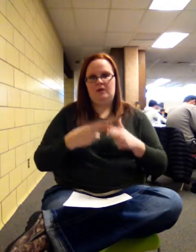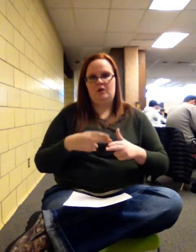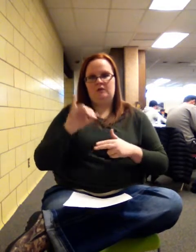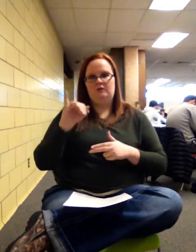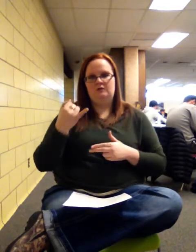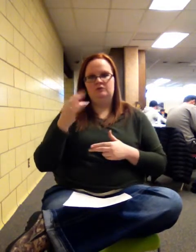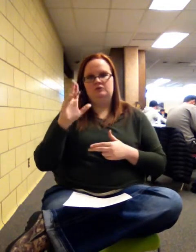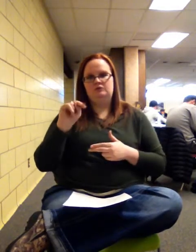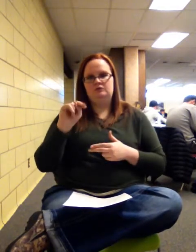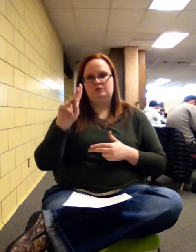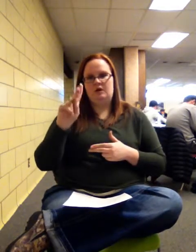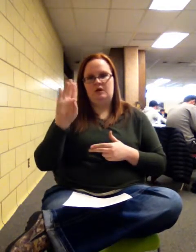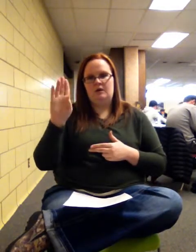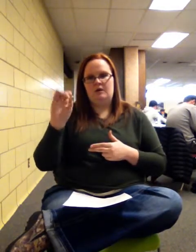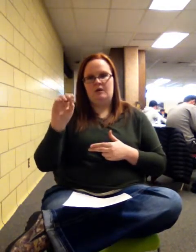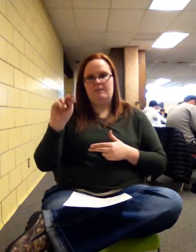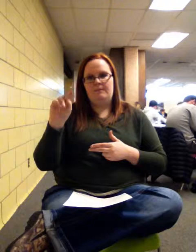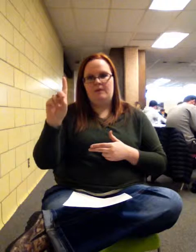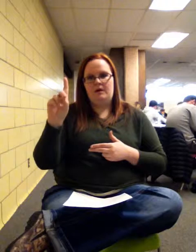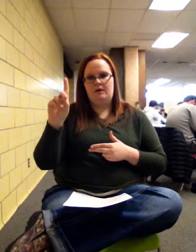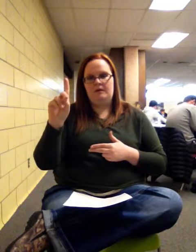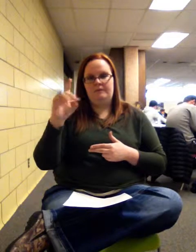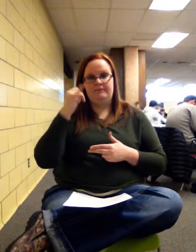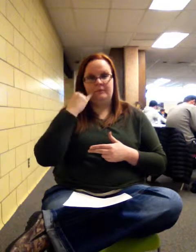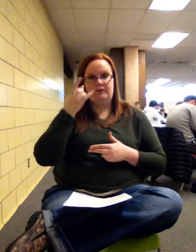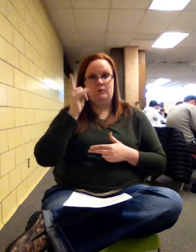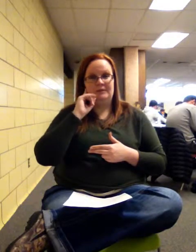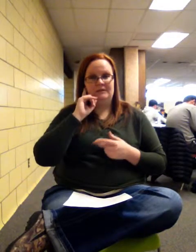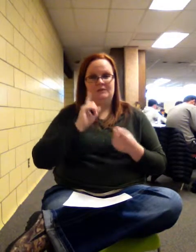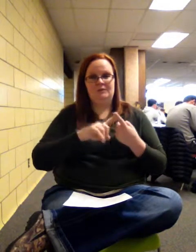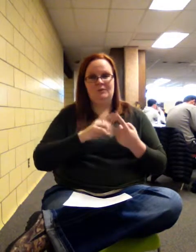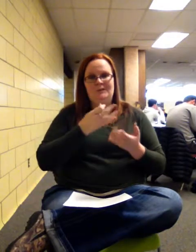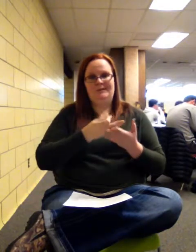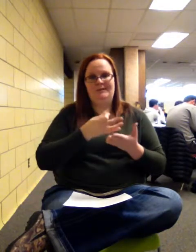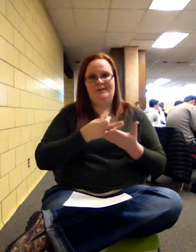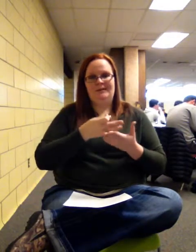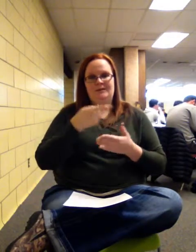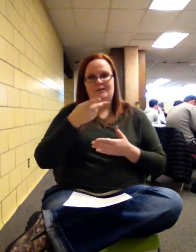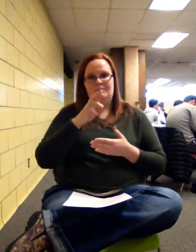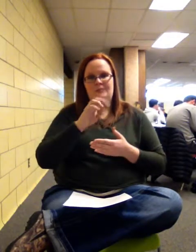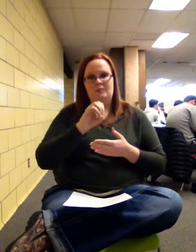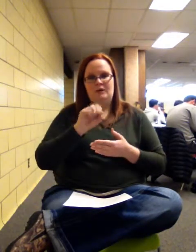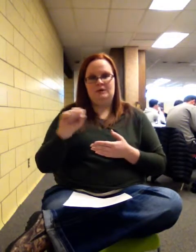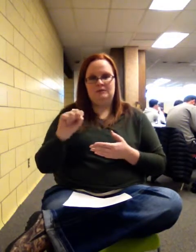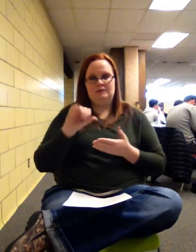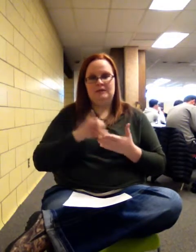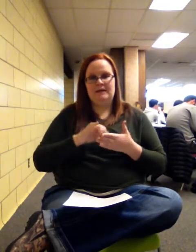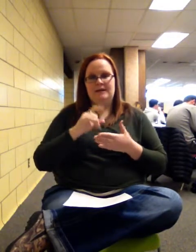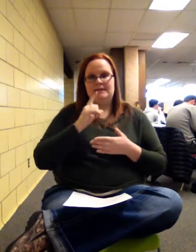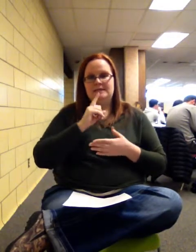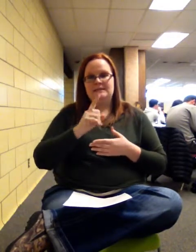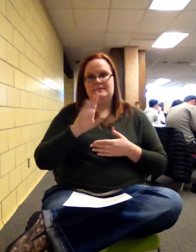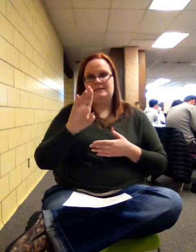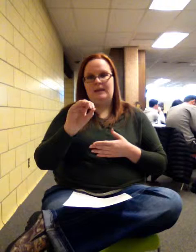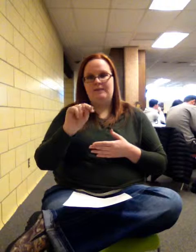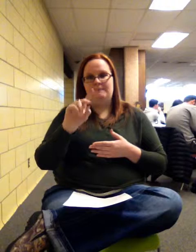heard that term before. A junk bond, if you listen to the financial press, is a bond then that you're buying that the company is